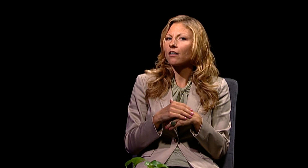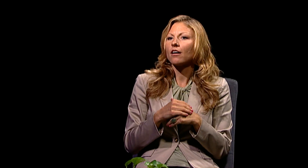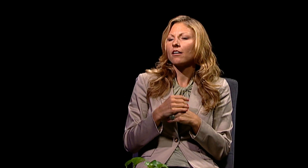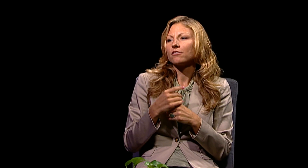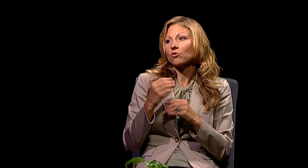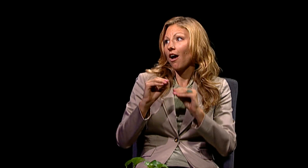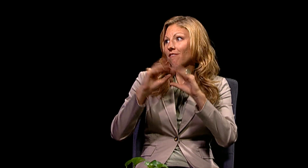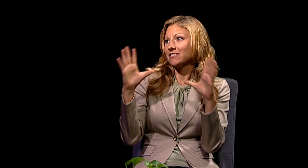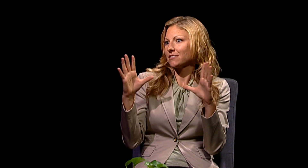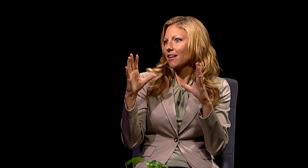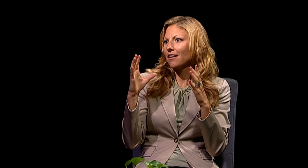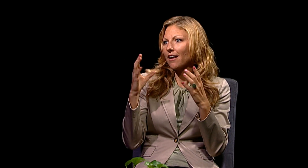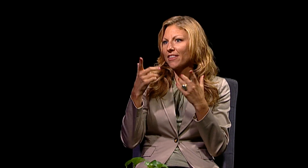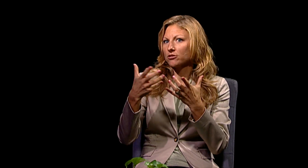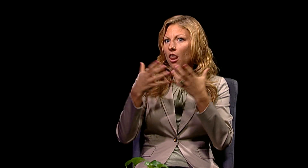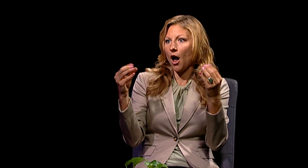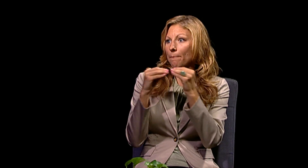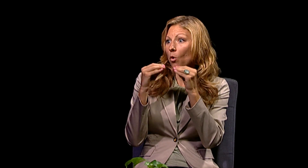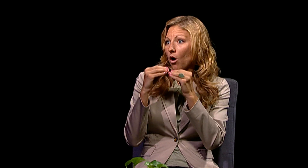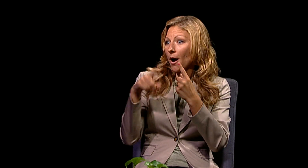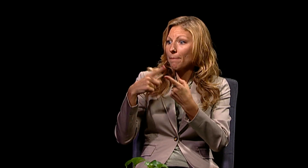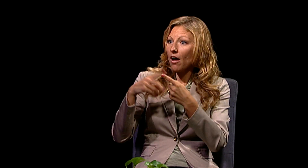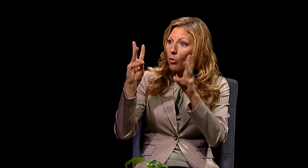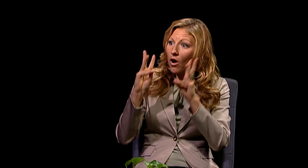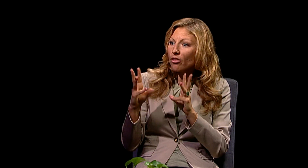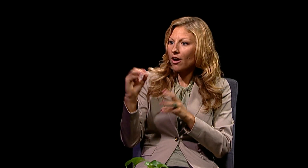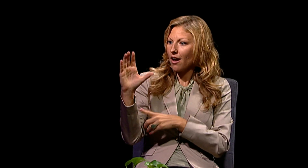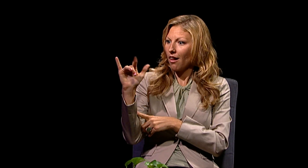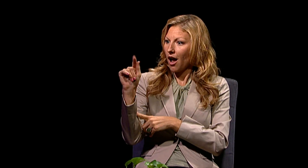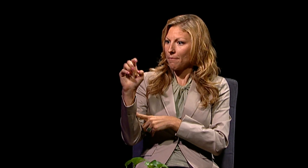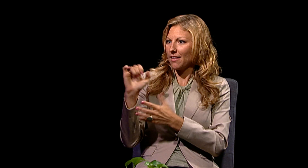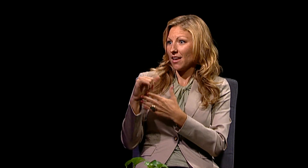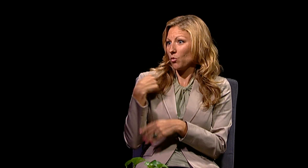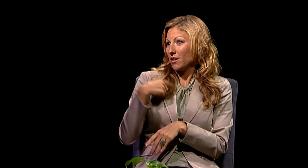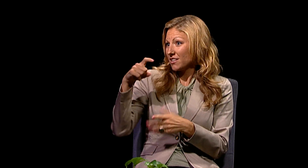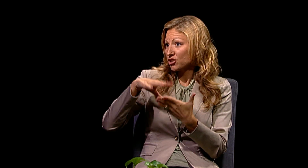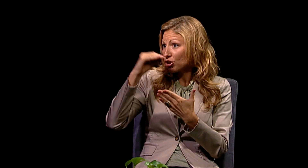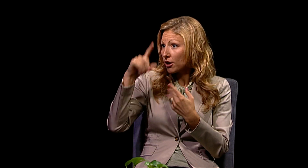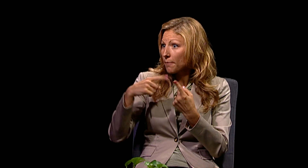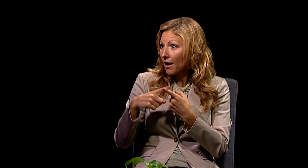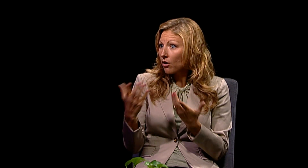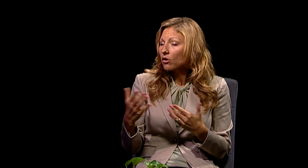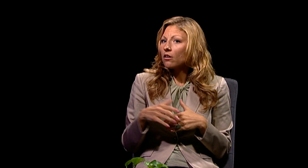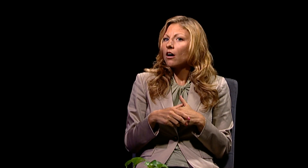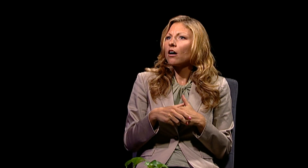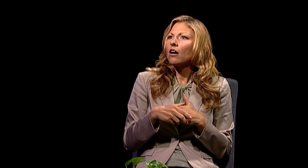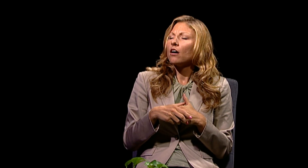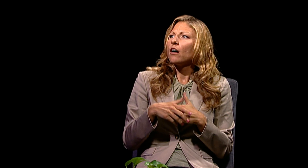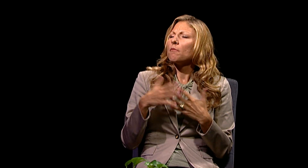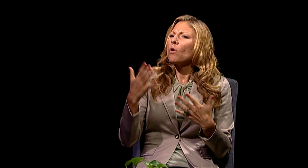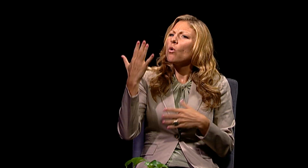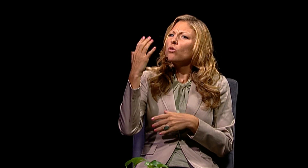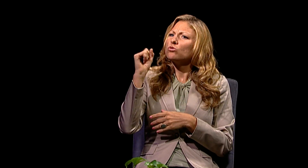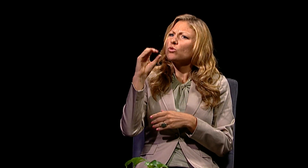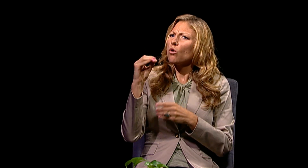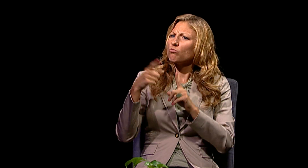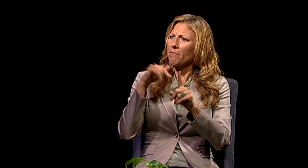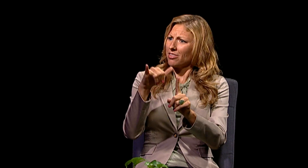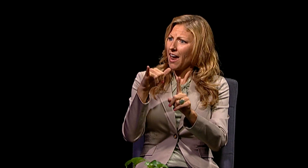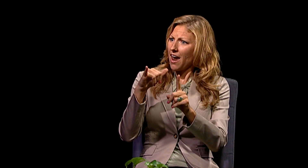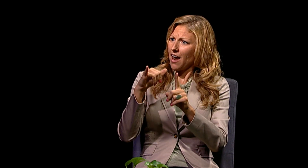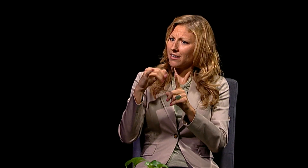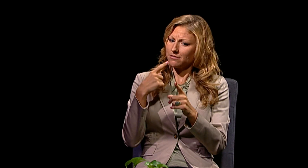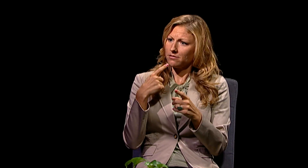weather and climate. So that's interesting. Obviously, there's a lot more about the weather and climate that we need to learn about so that we understand